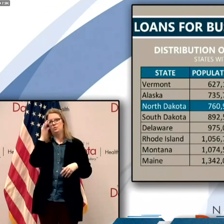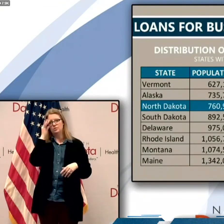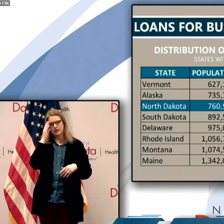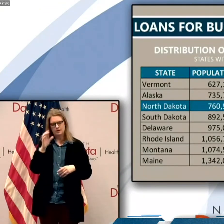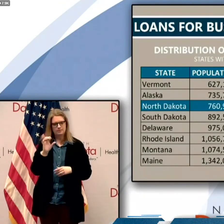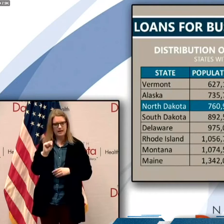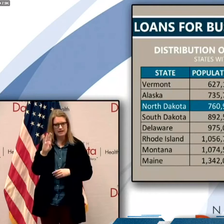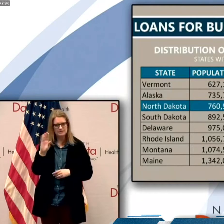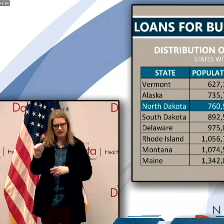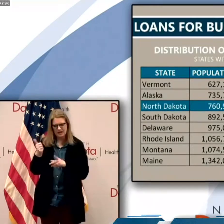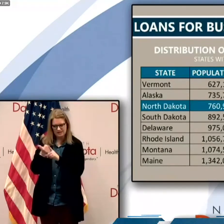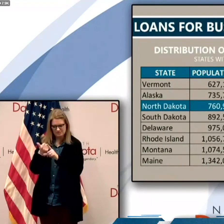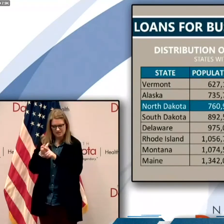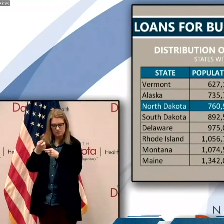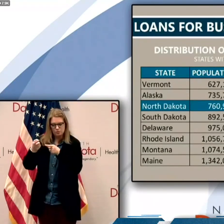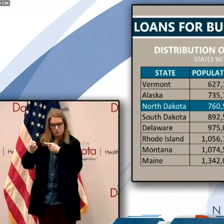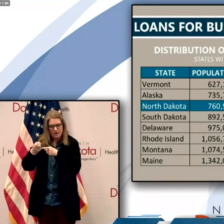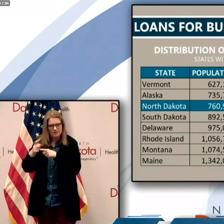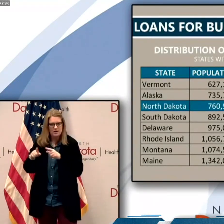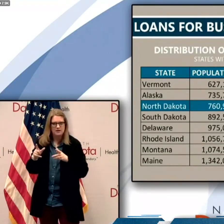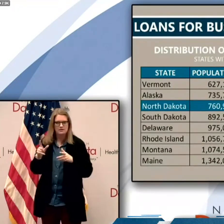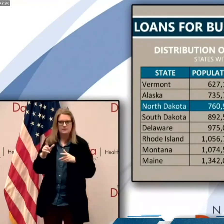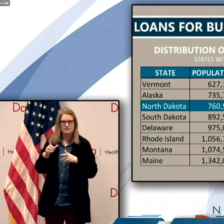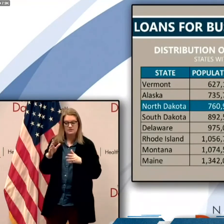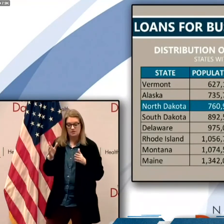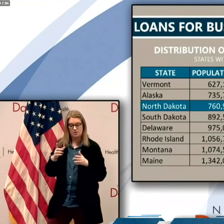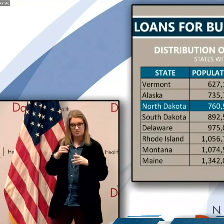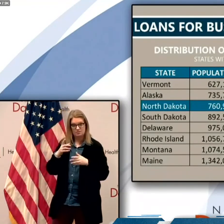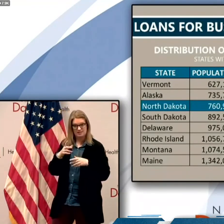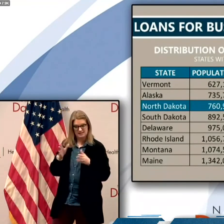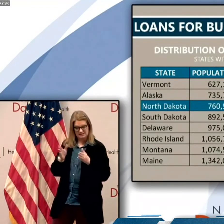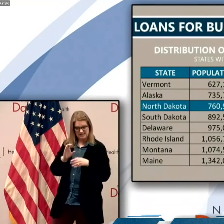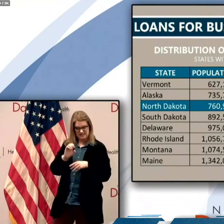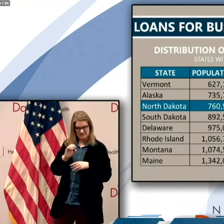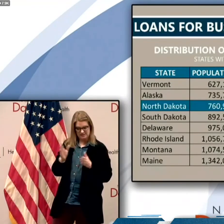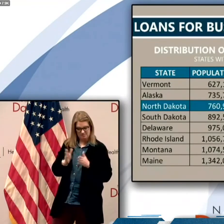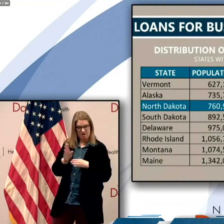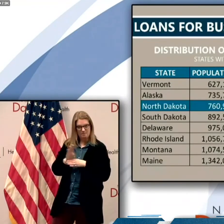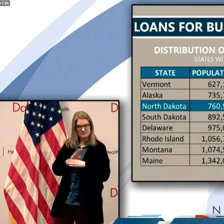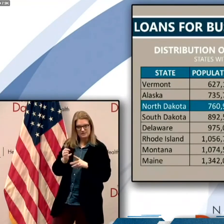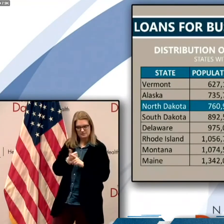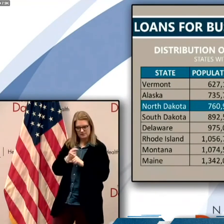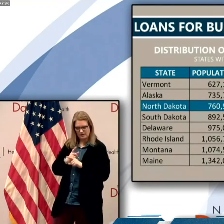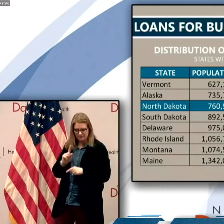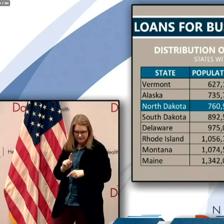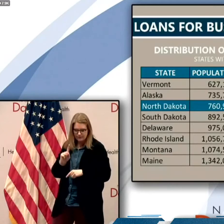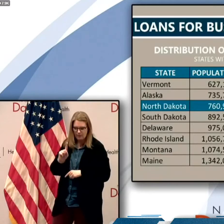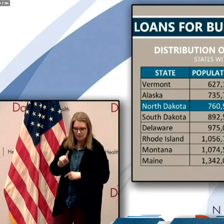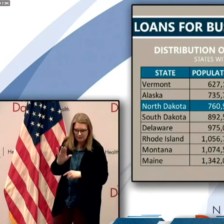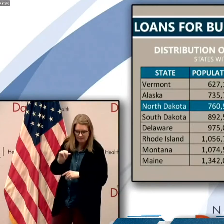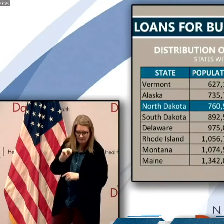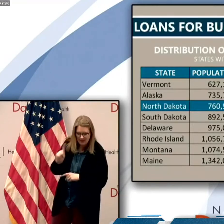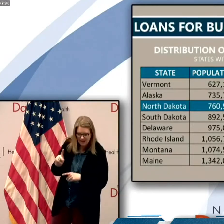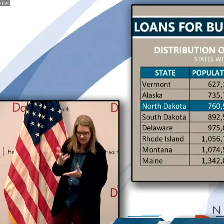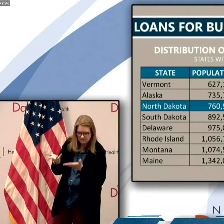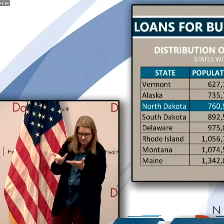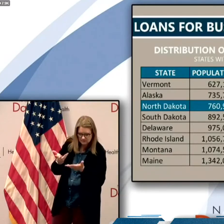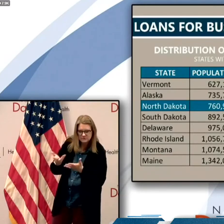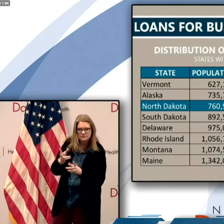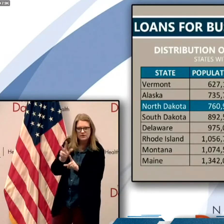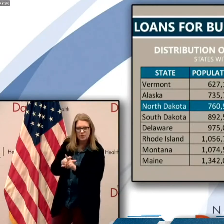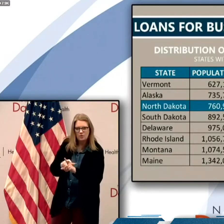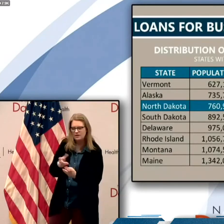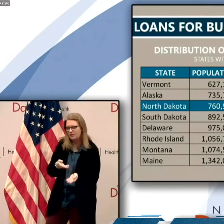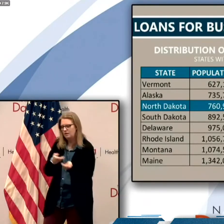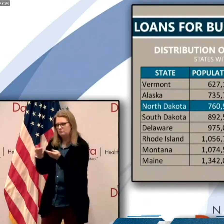was administering this, but small businesses went to their local banks. Our local banks have been working overtime the last 2 weeks, providing service to their